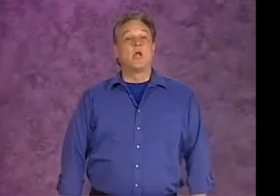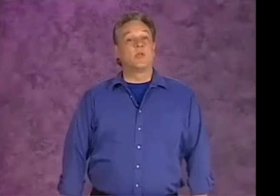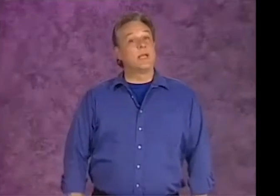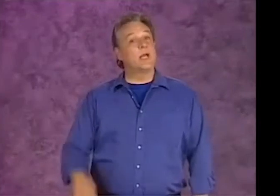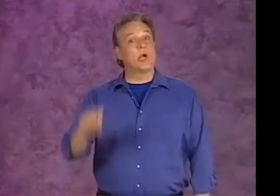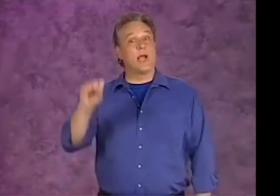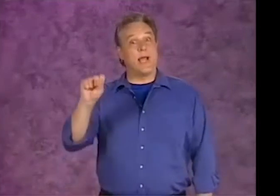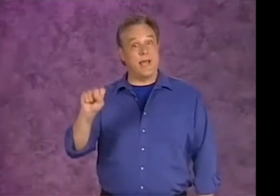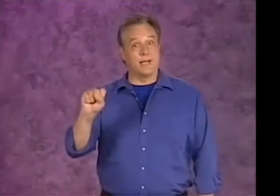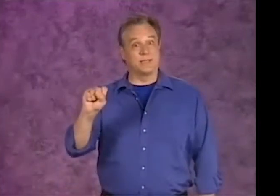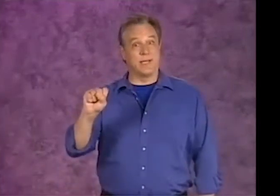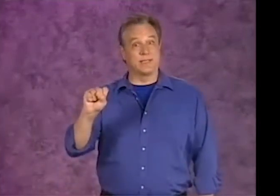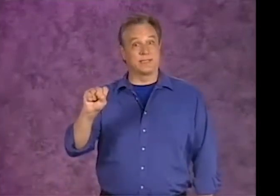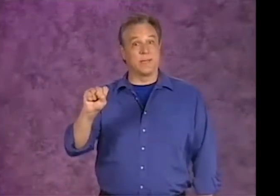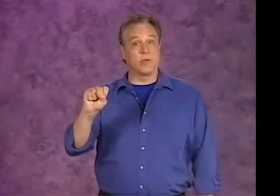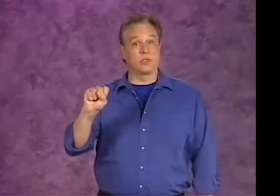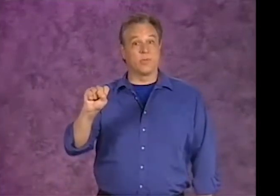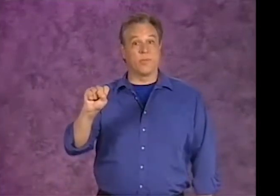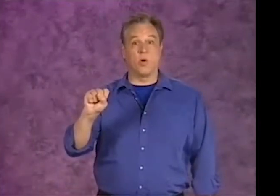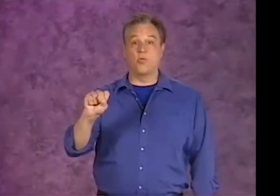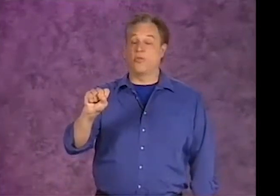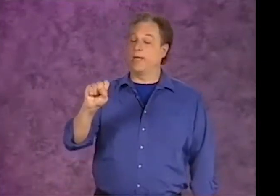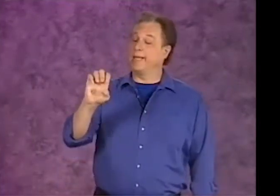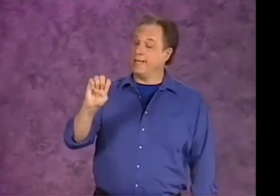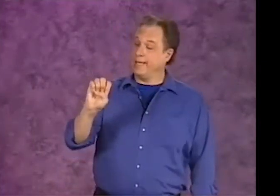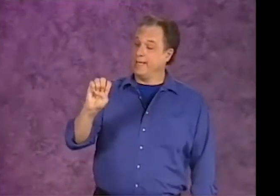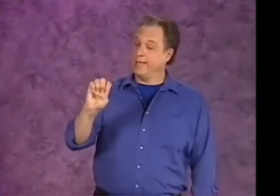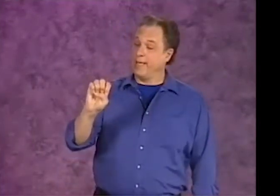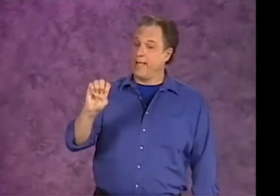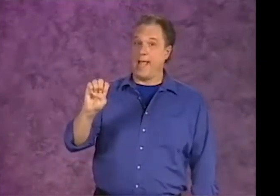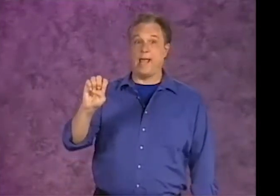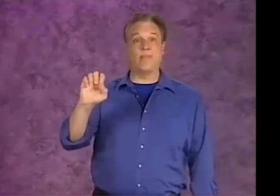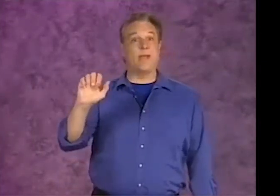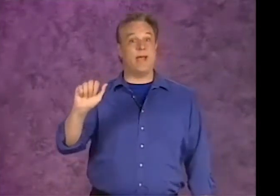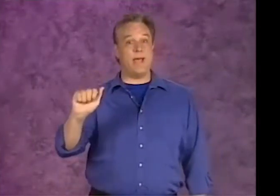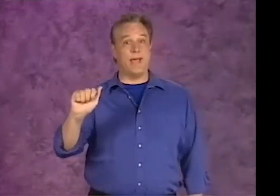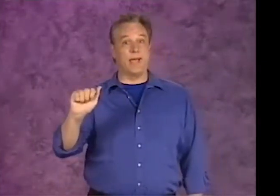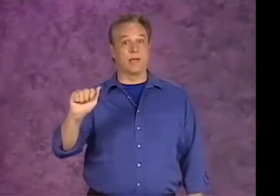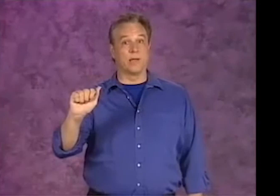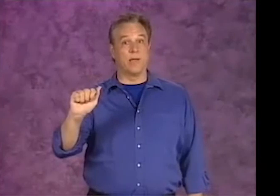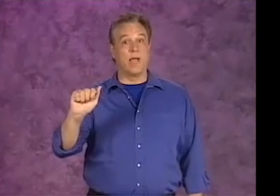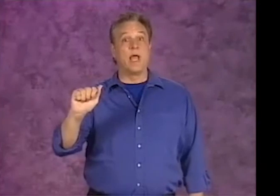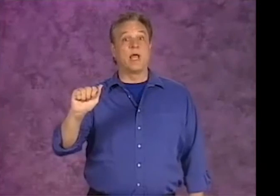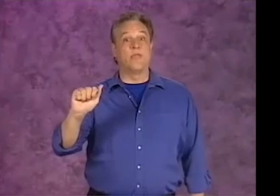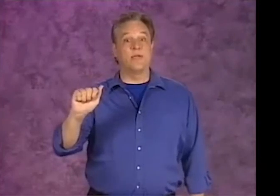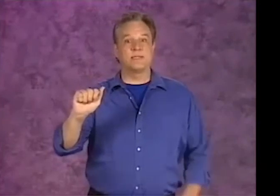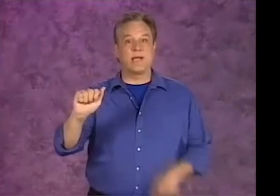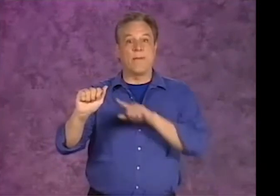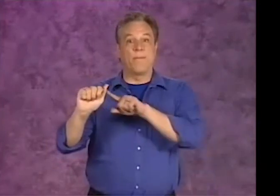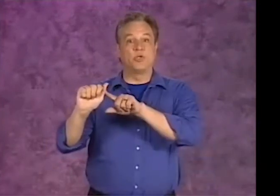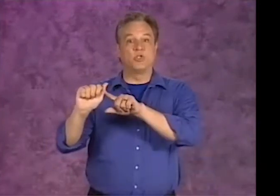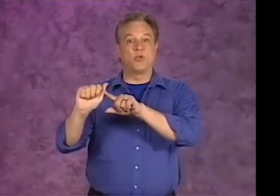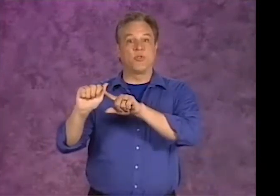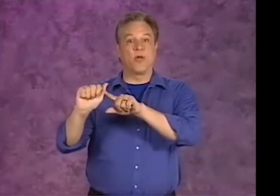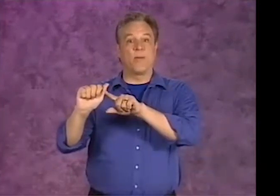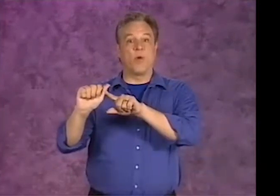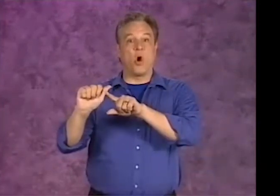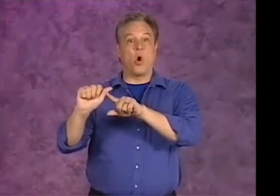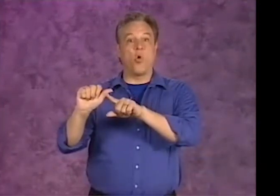The letter S is similar to both the E and the A. This time, put your thumb